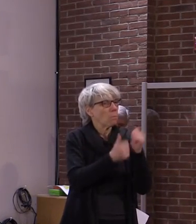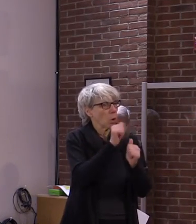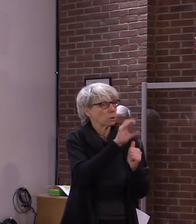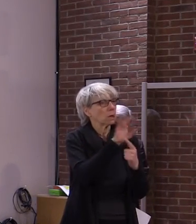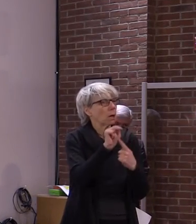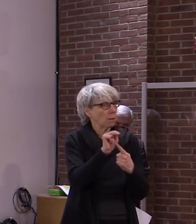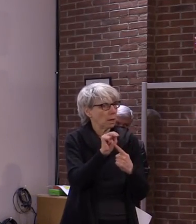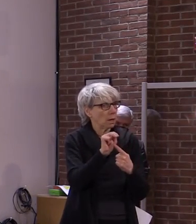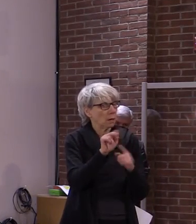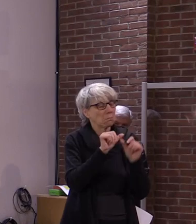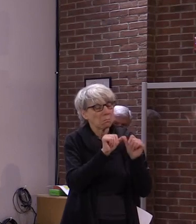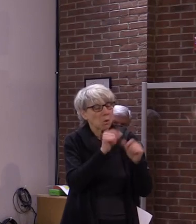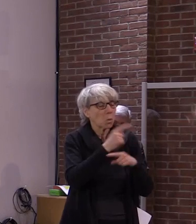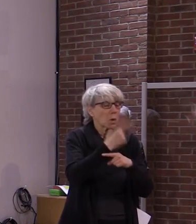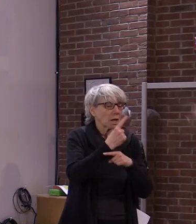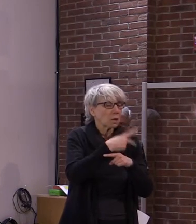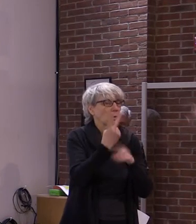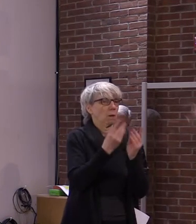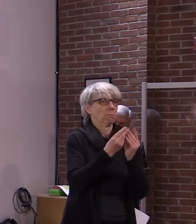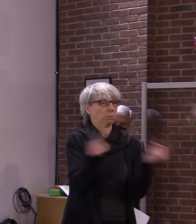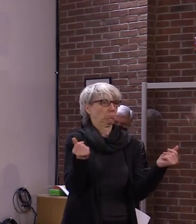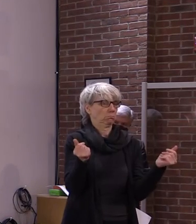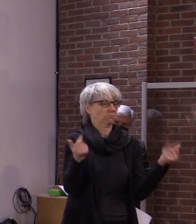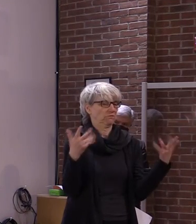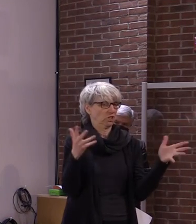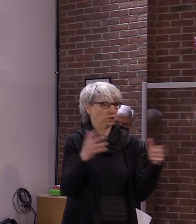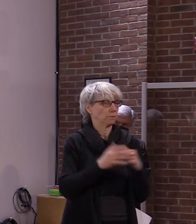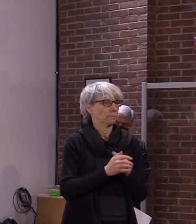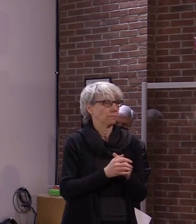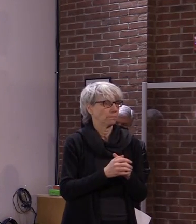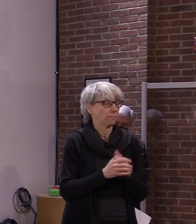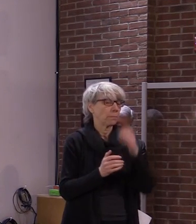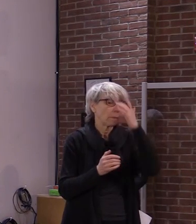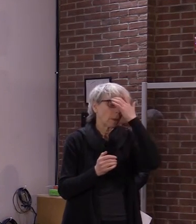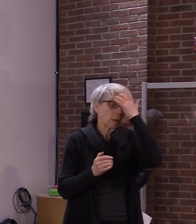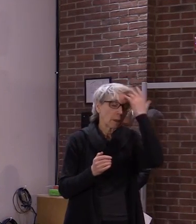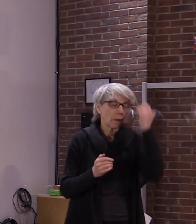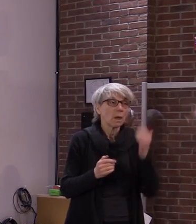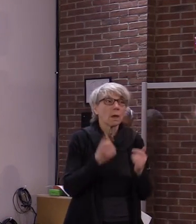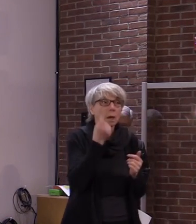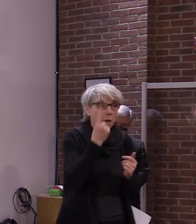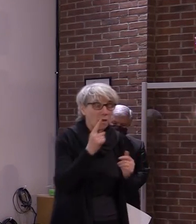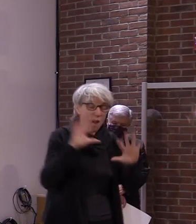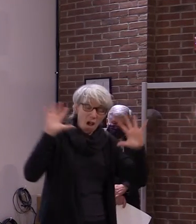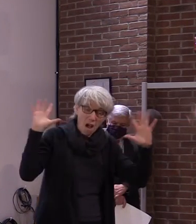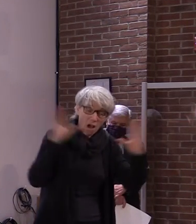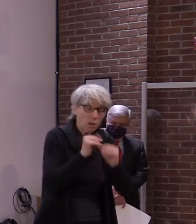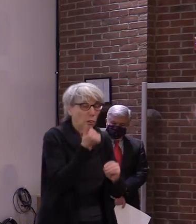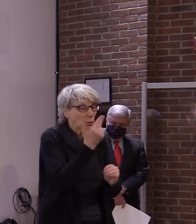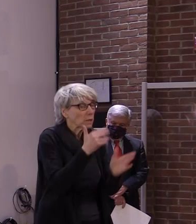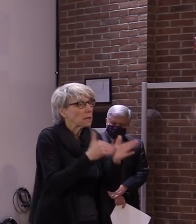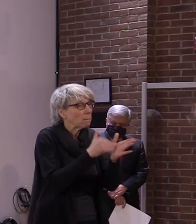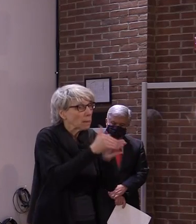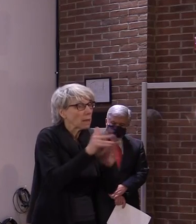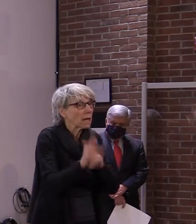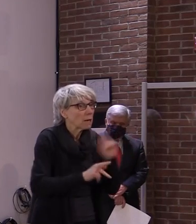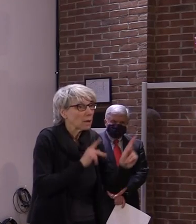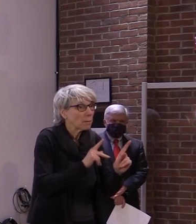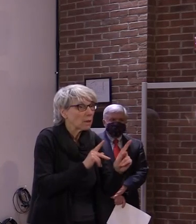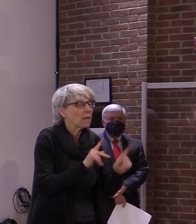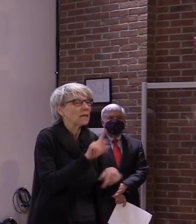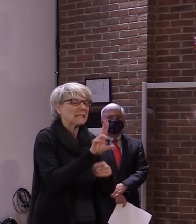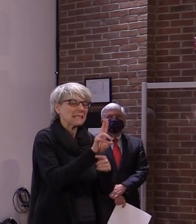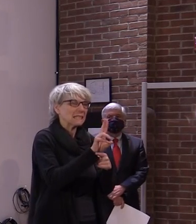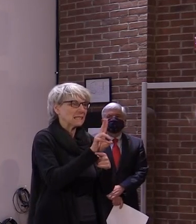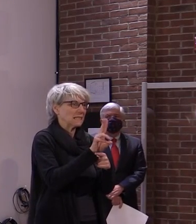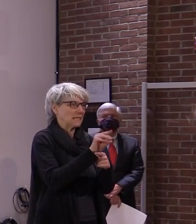day or two. A total of 62 cases of anaphylaxis occurred. Now that translates